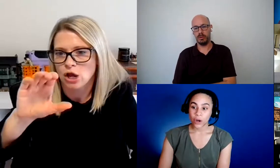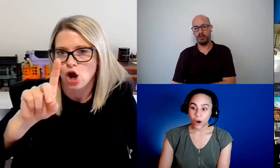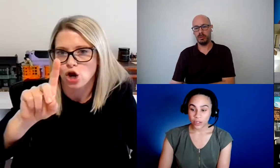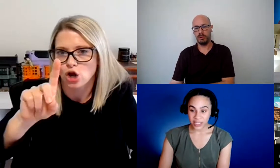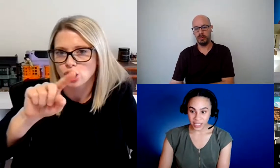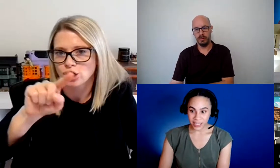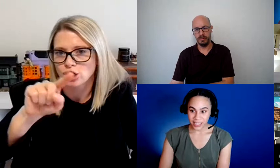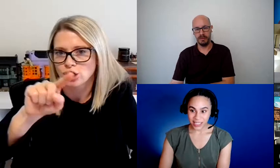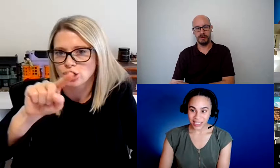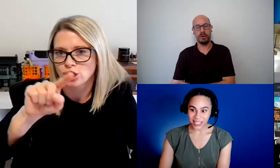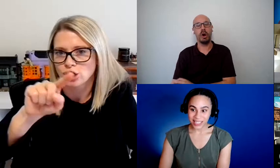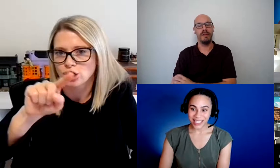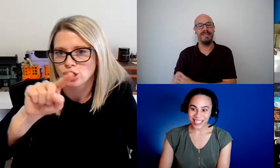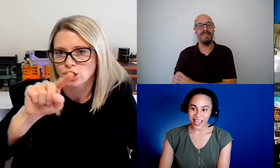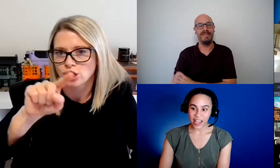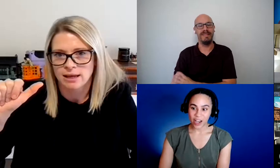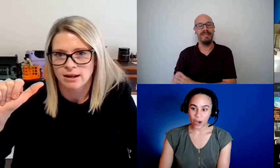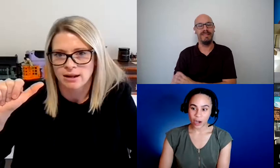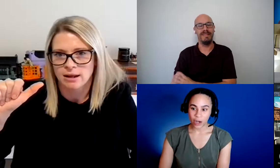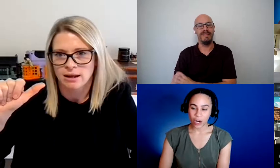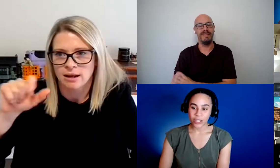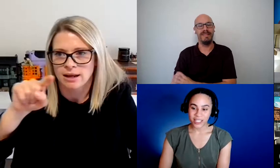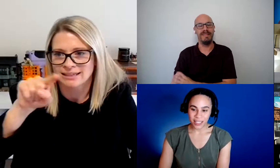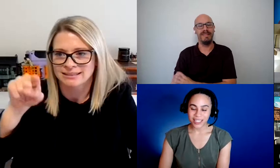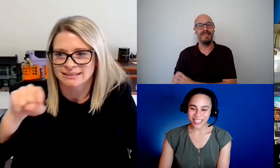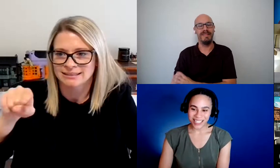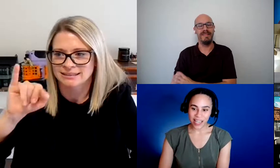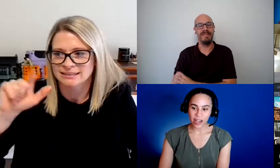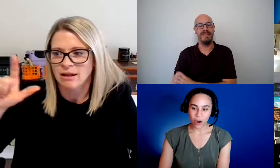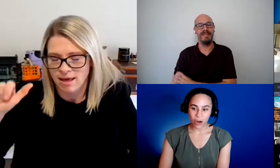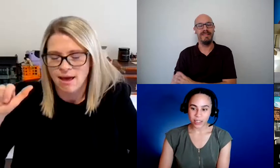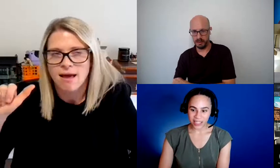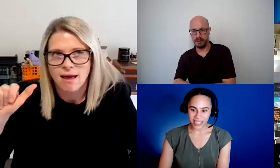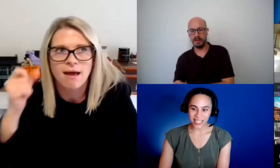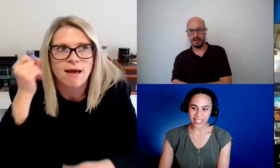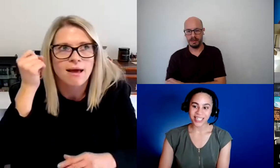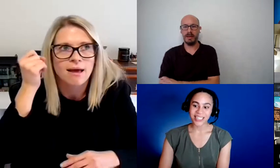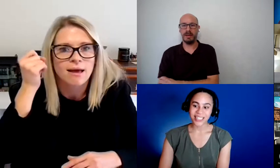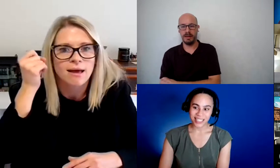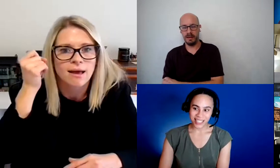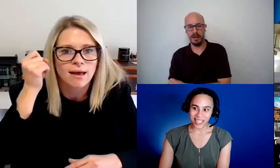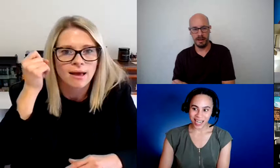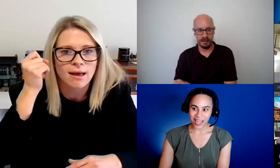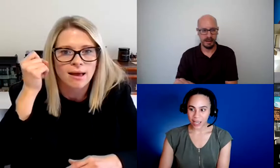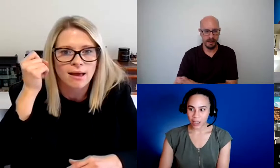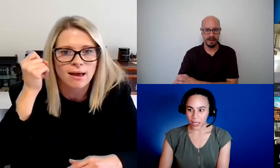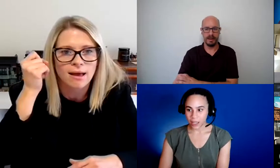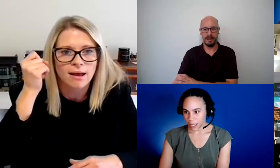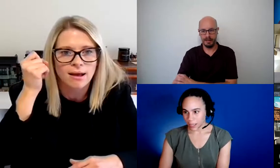Card Z, C, C, C, Cardzilla, C, A, R, D, Z, I, L, A.